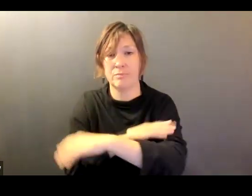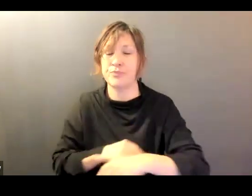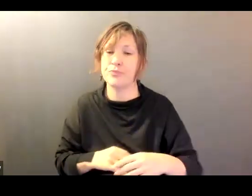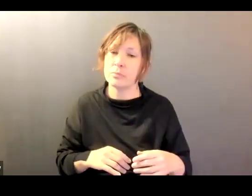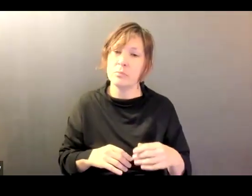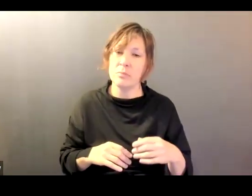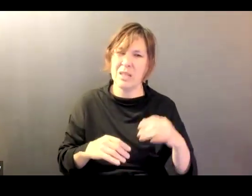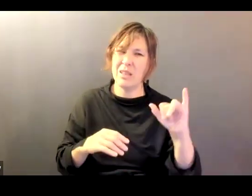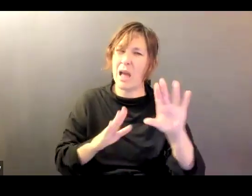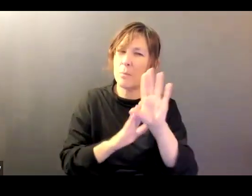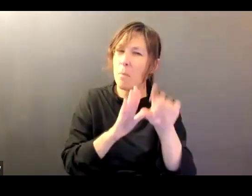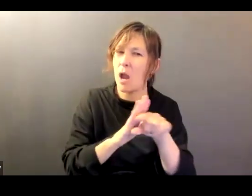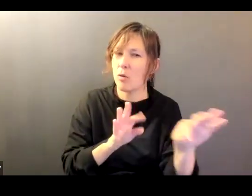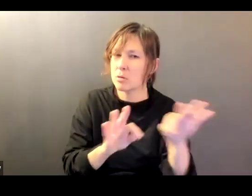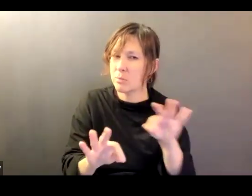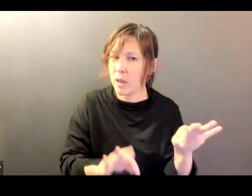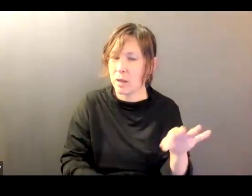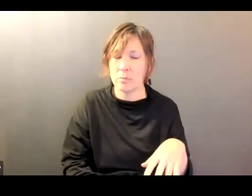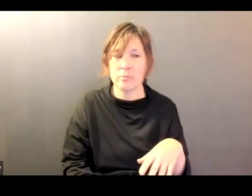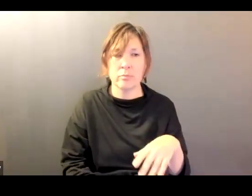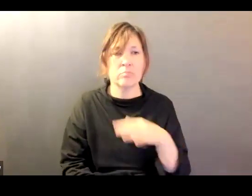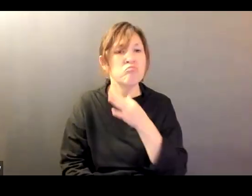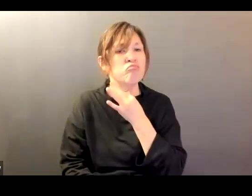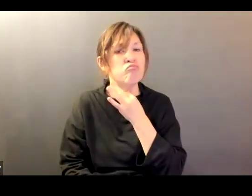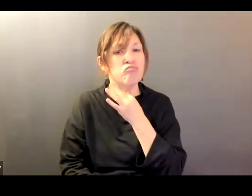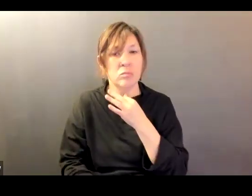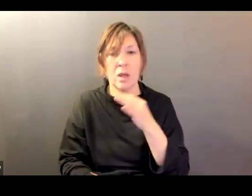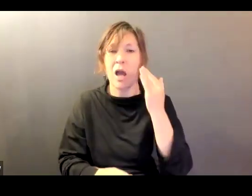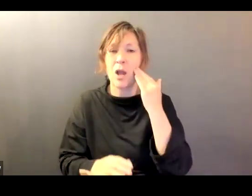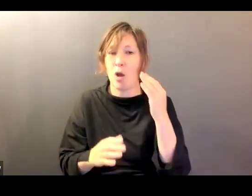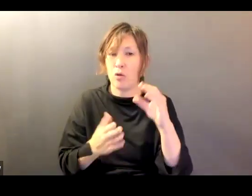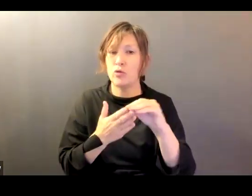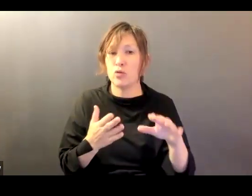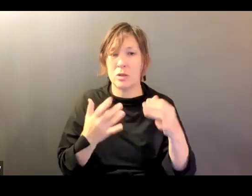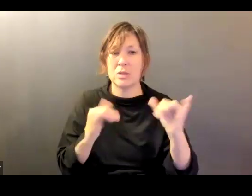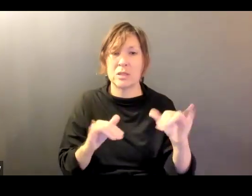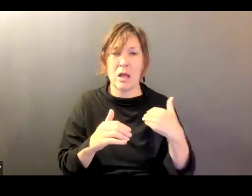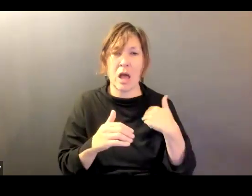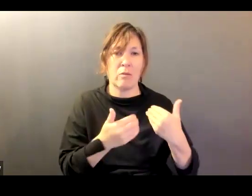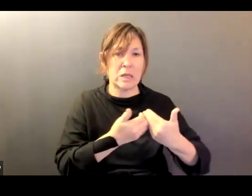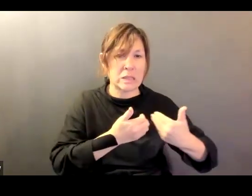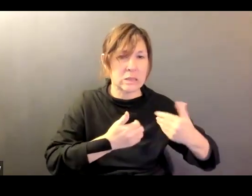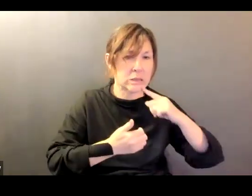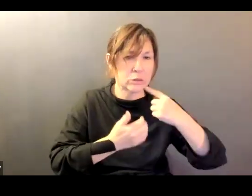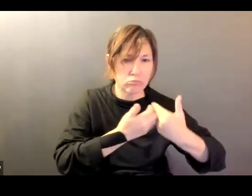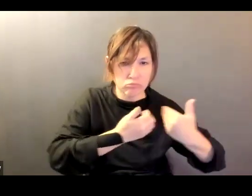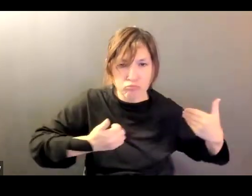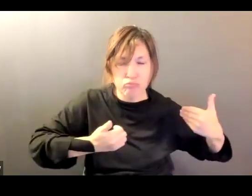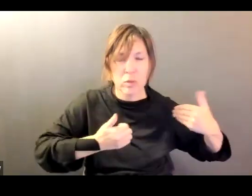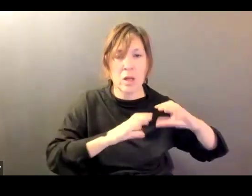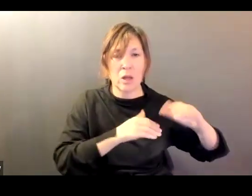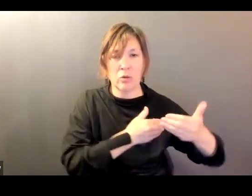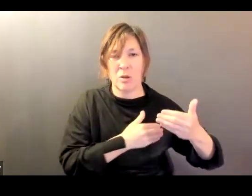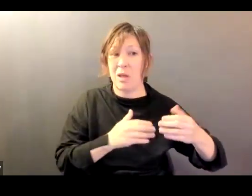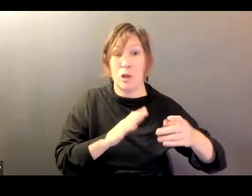a curiosity, obviously understanding we're still placing students in substantially separate classrooms at more than twice the state and national